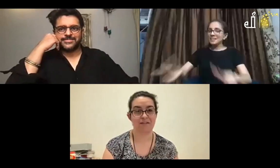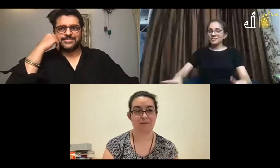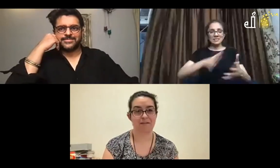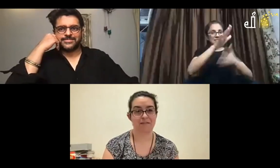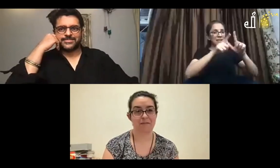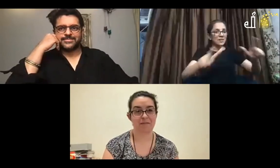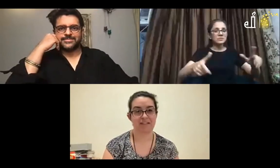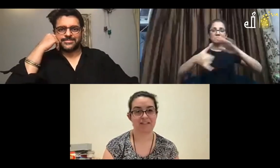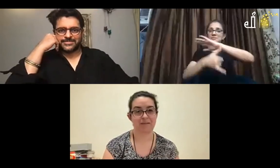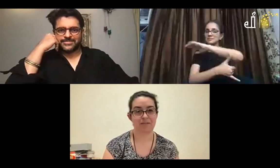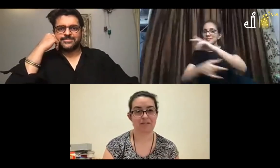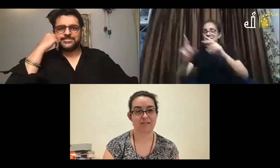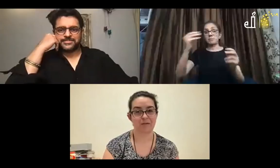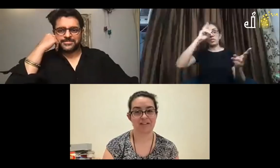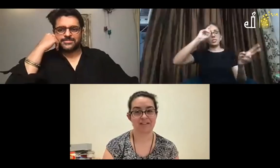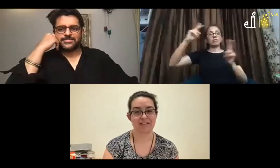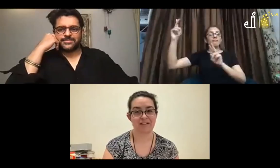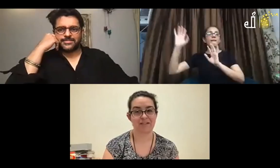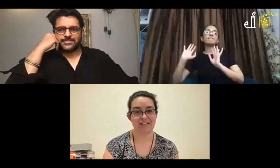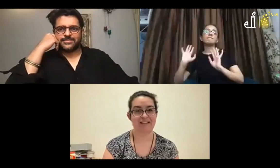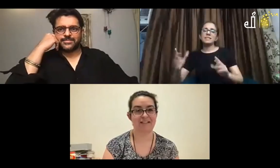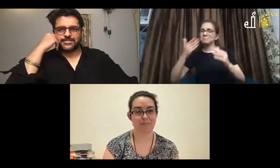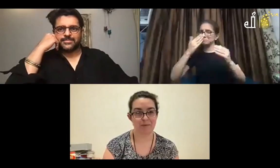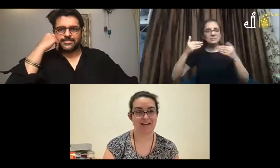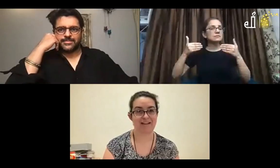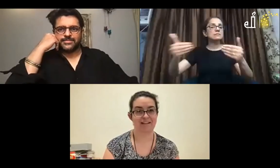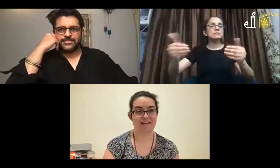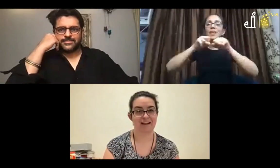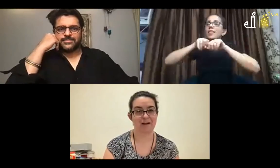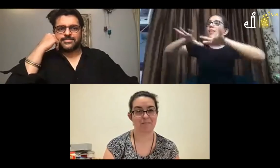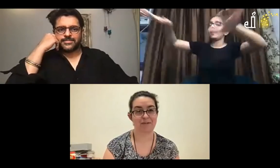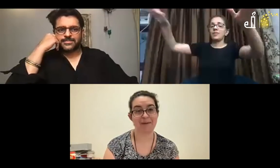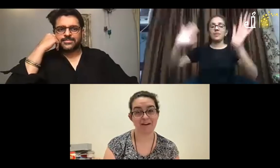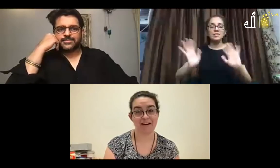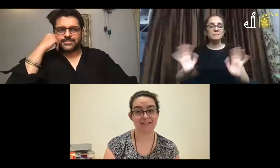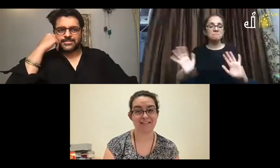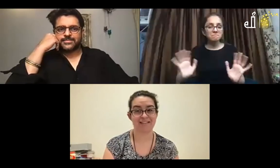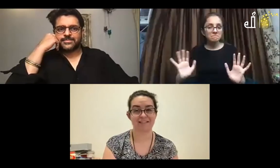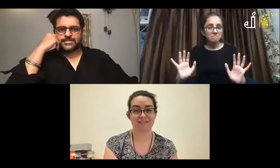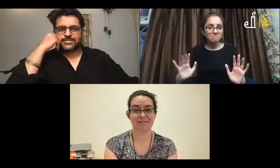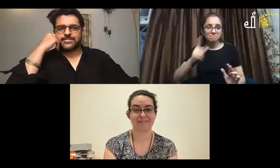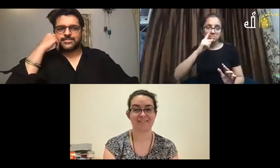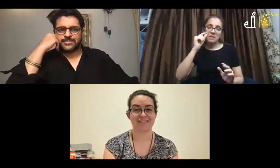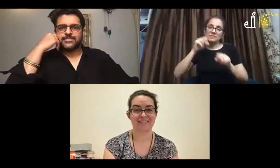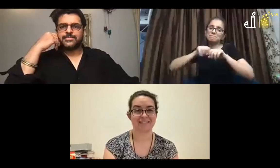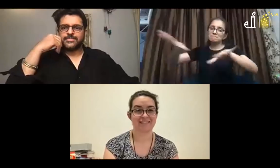well, so that those misconceptions don't continue to get spread to parents.